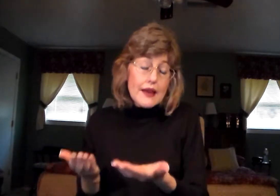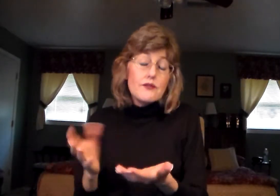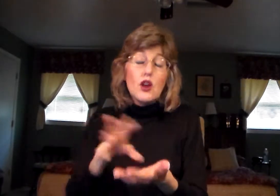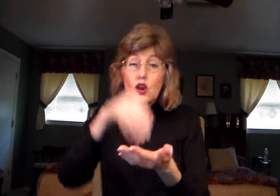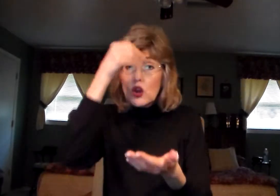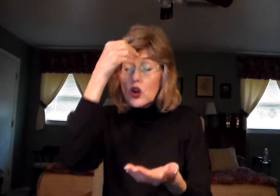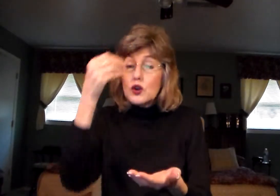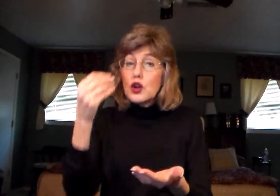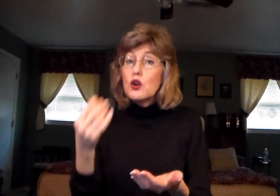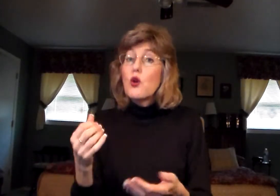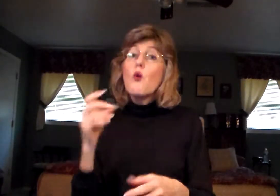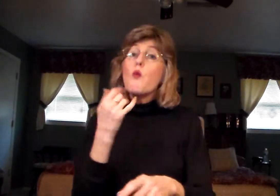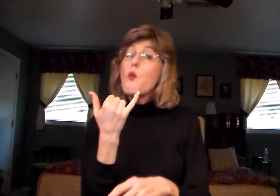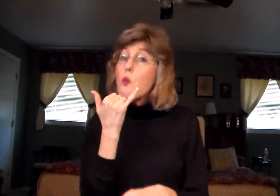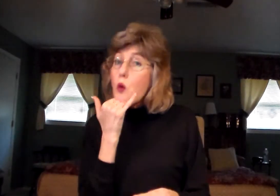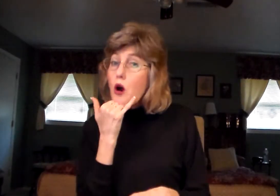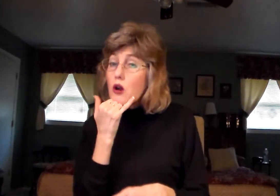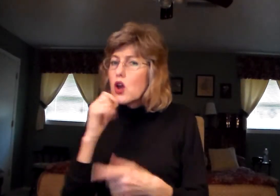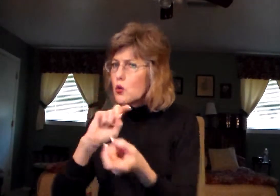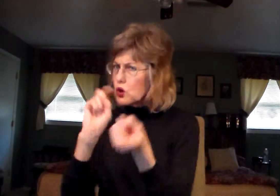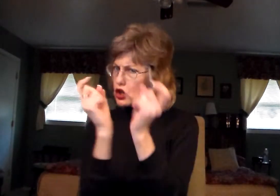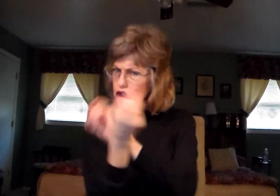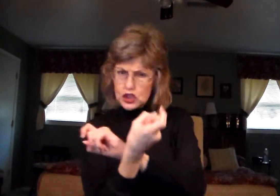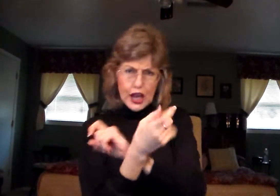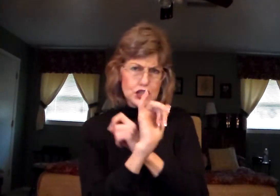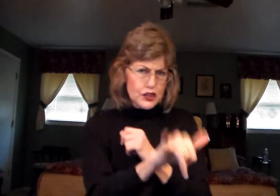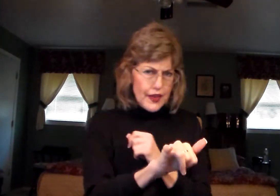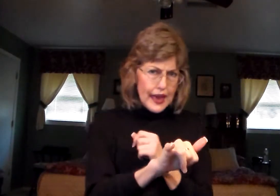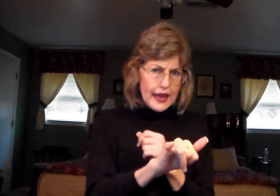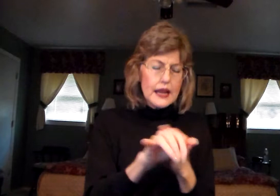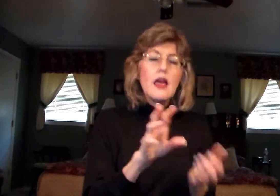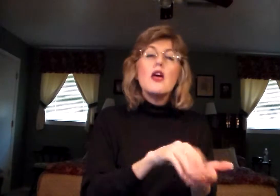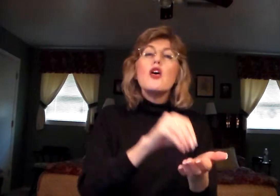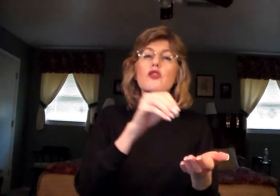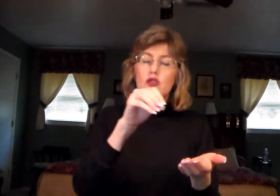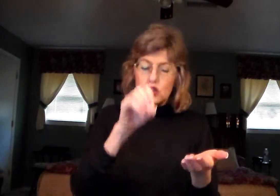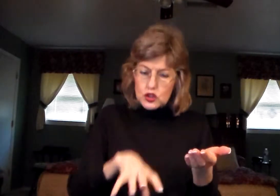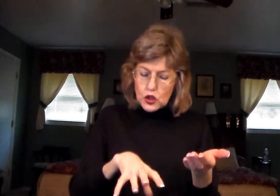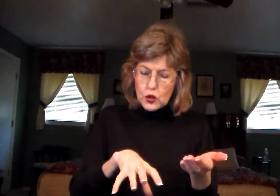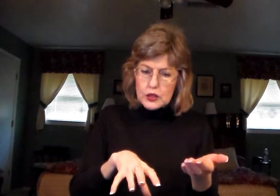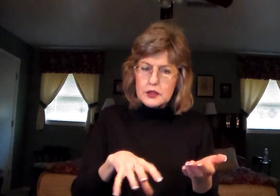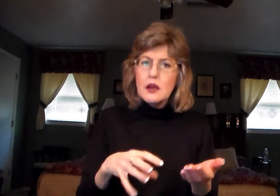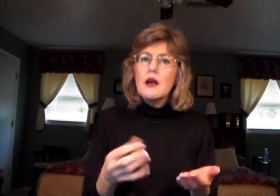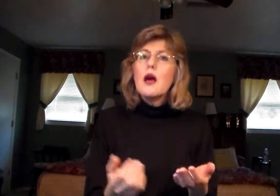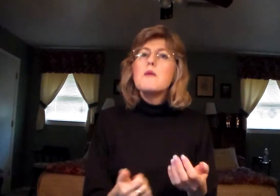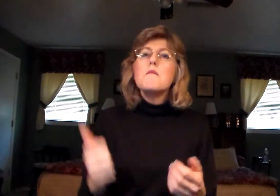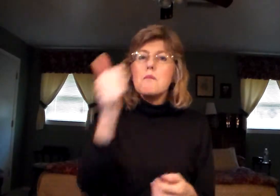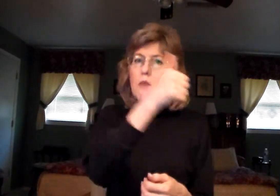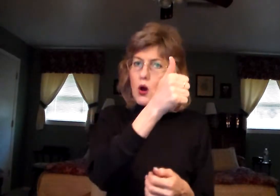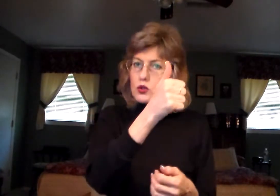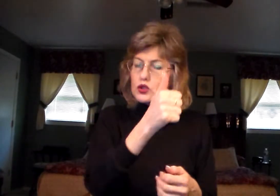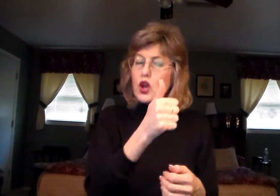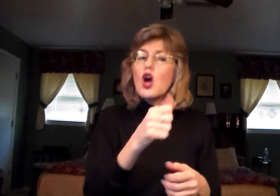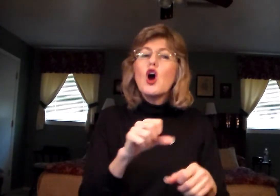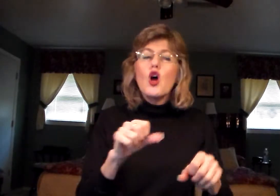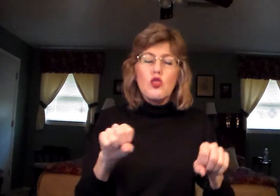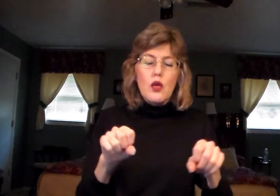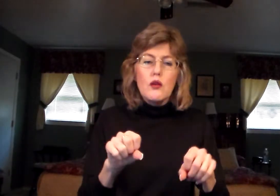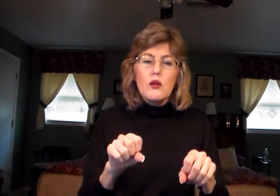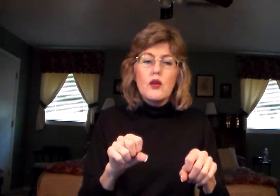instead, we're gonna turn that around, where the students are going to be doing the majority of their work inside the classroom, and outside the